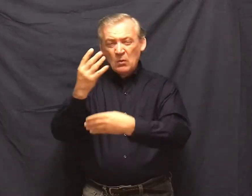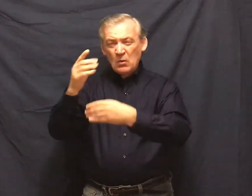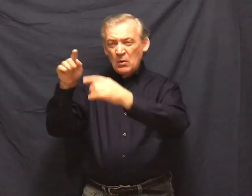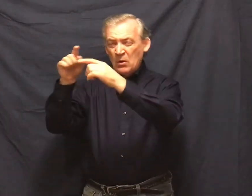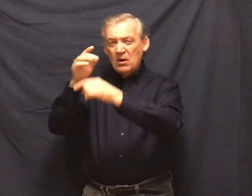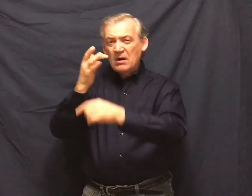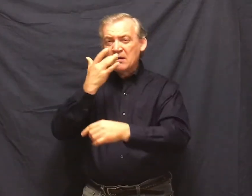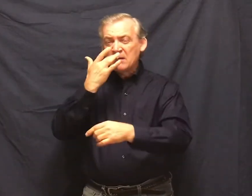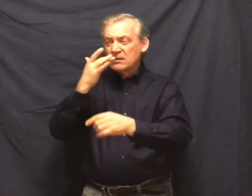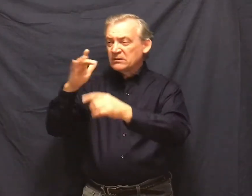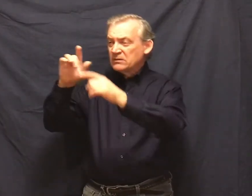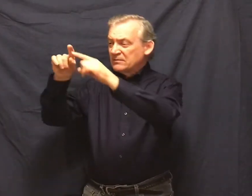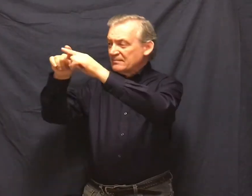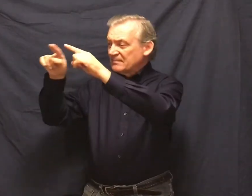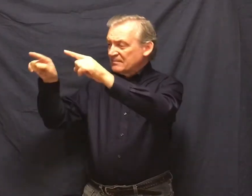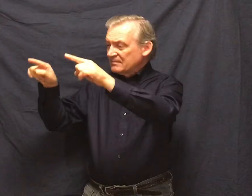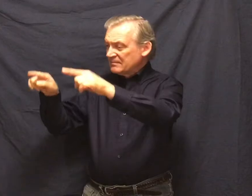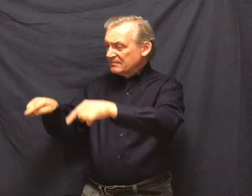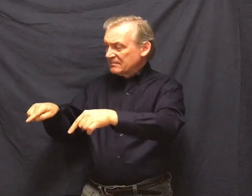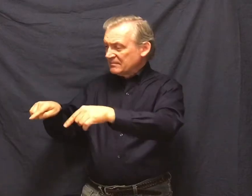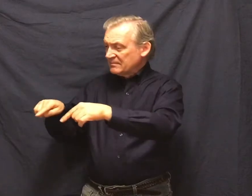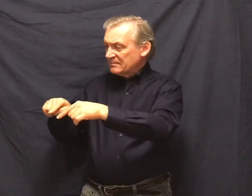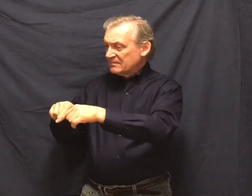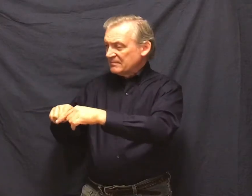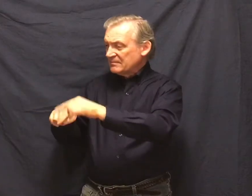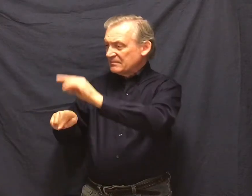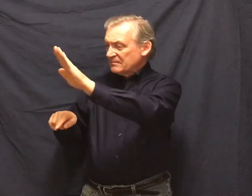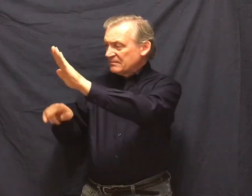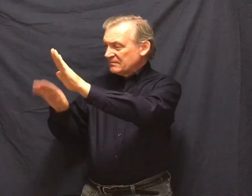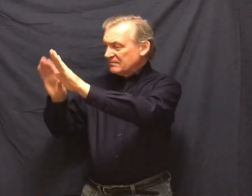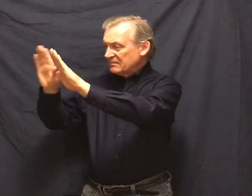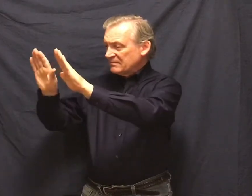And on the other, a narrow plank door leading into the barn.